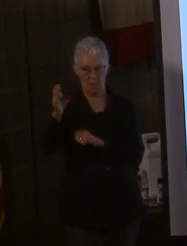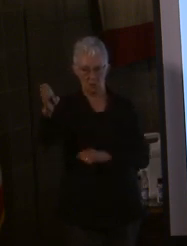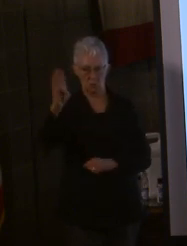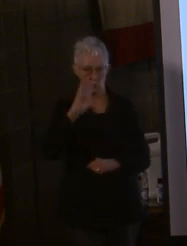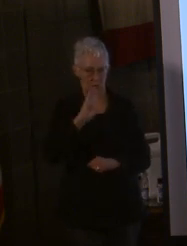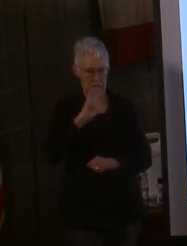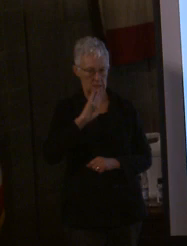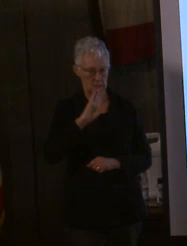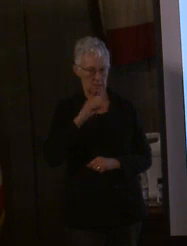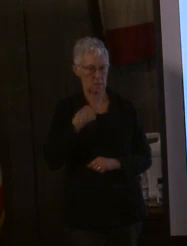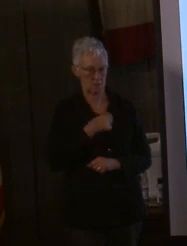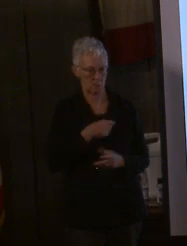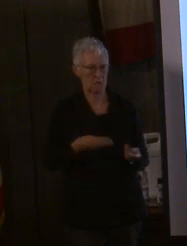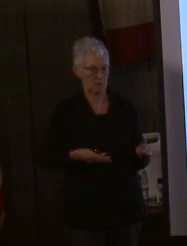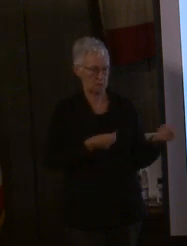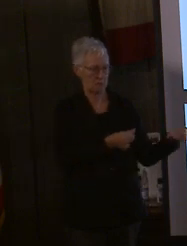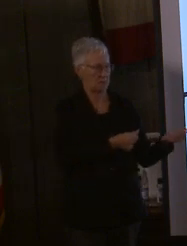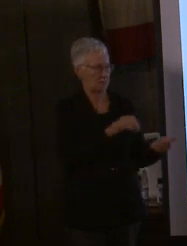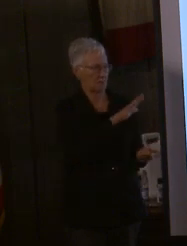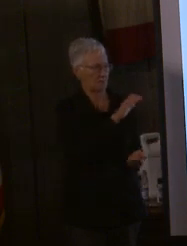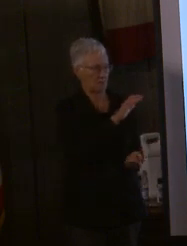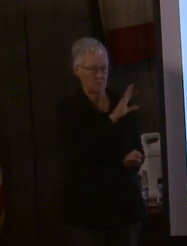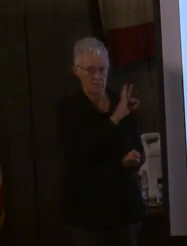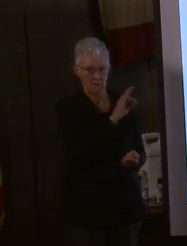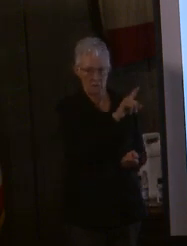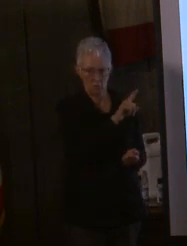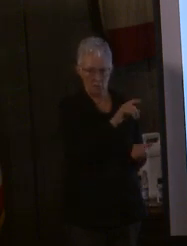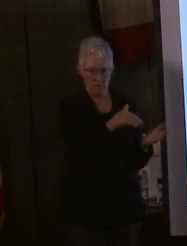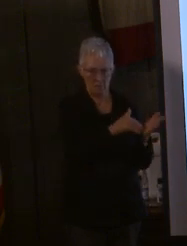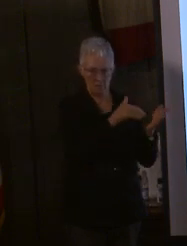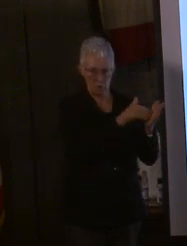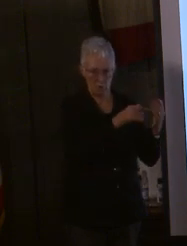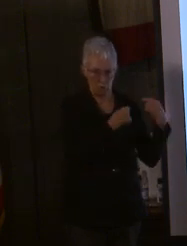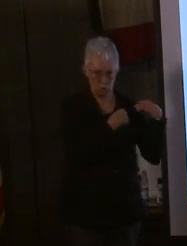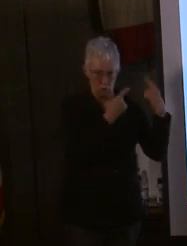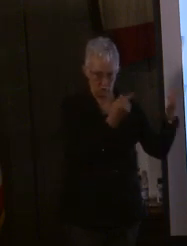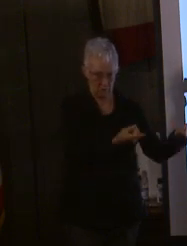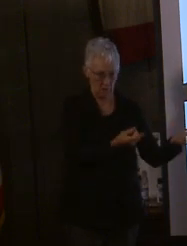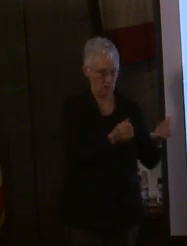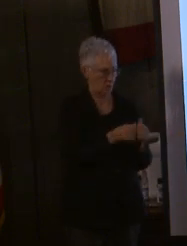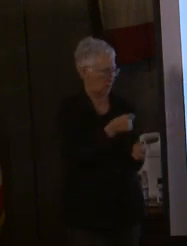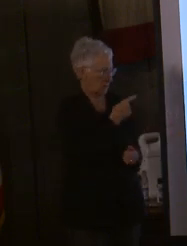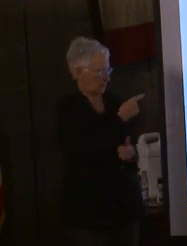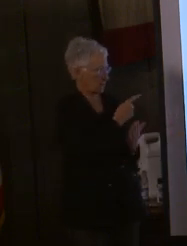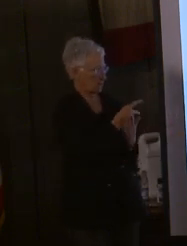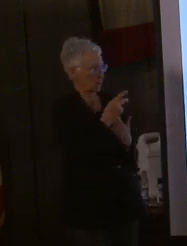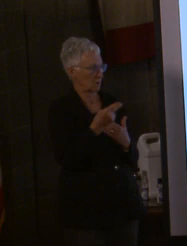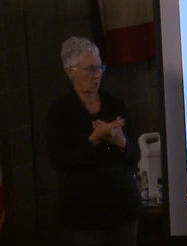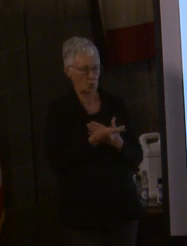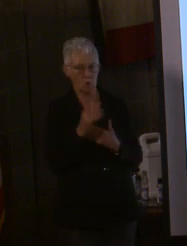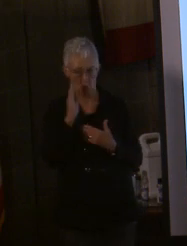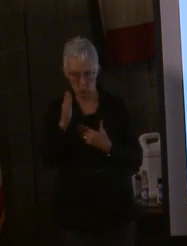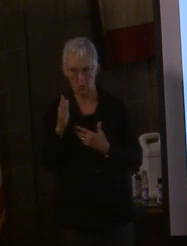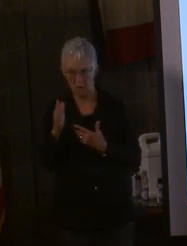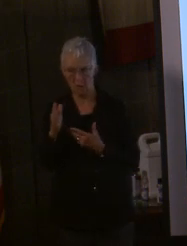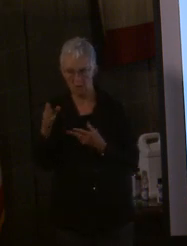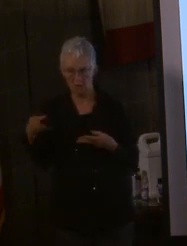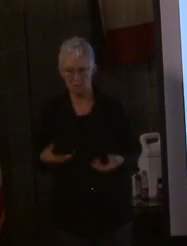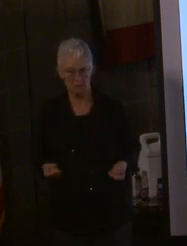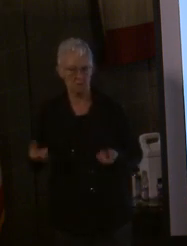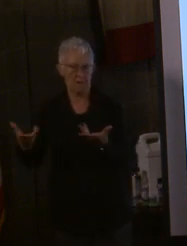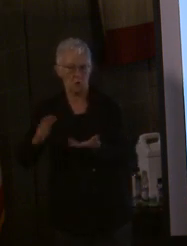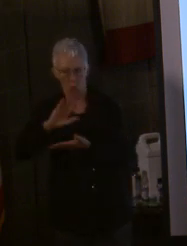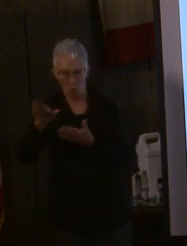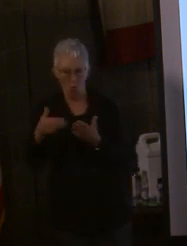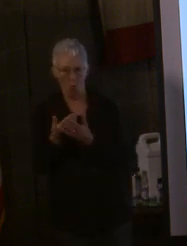we have spent about 591 million of that so far, and with this program, that would take us up to that $1,084 million.